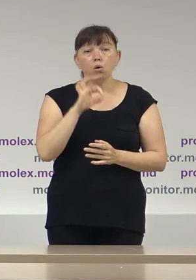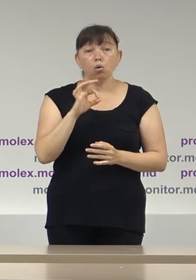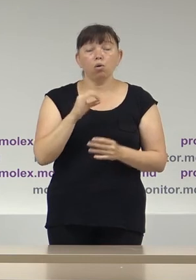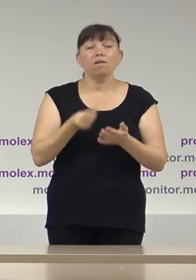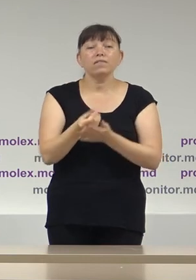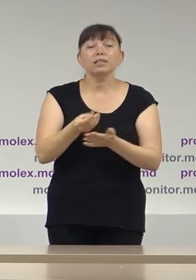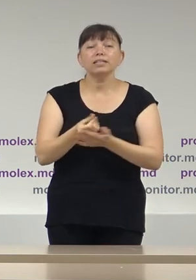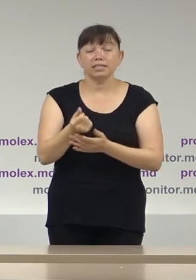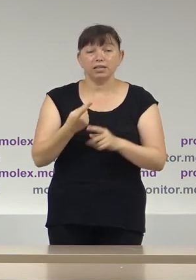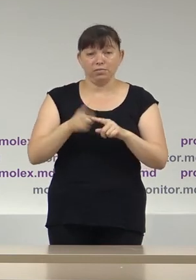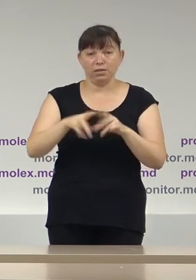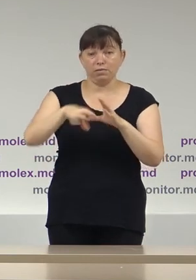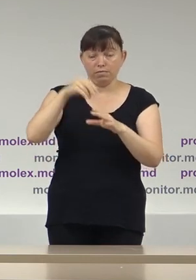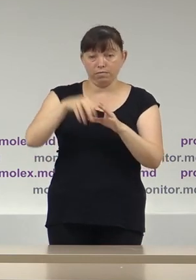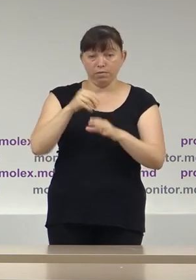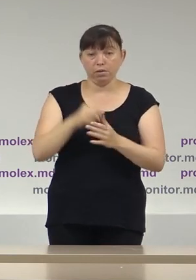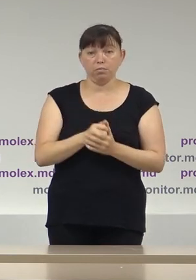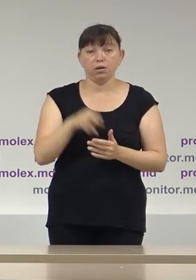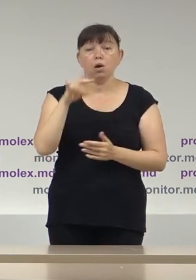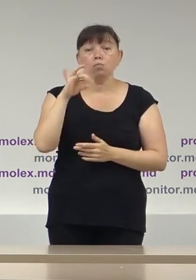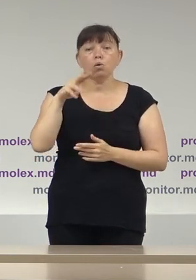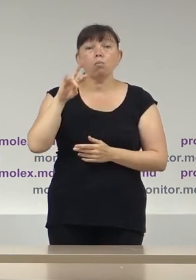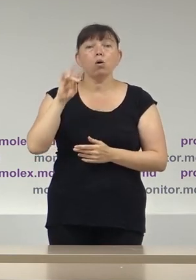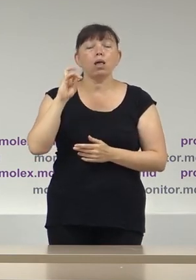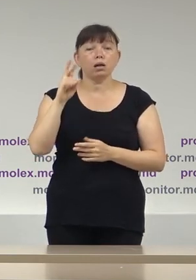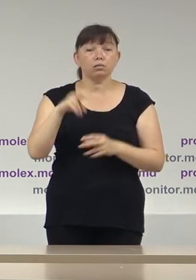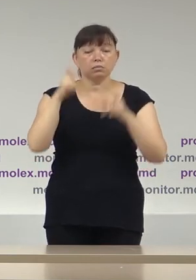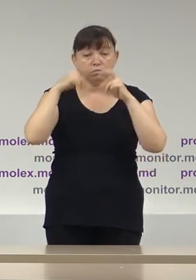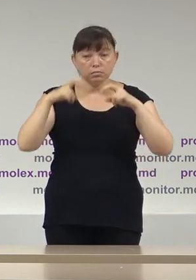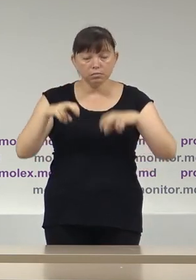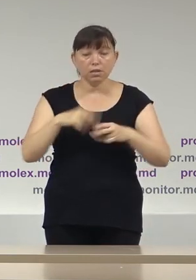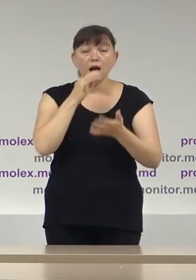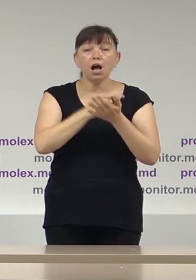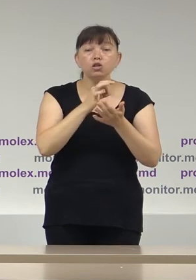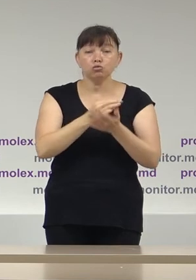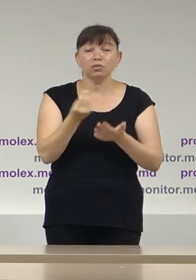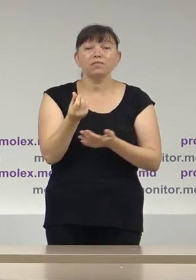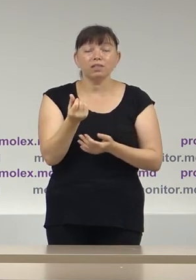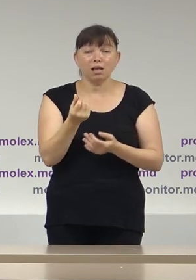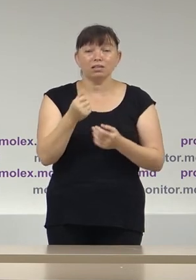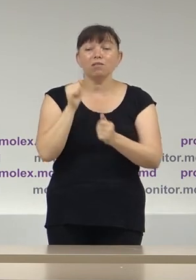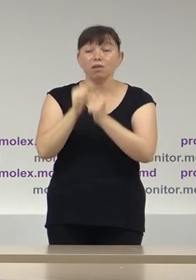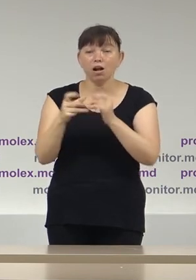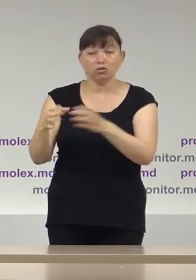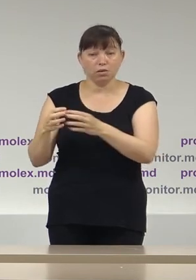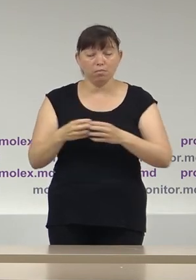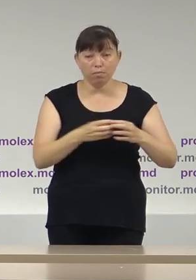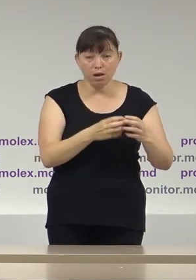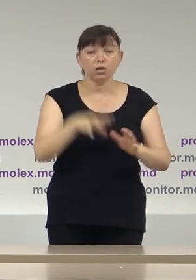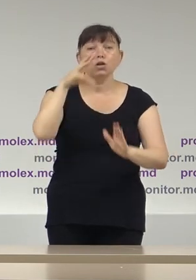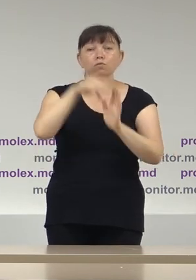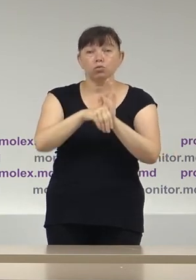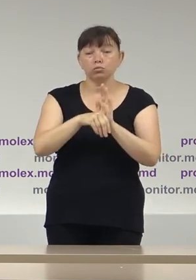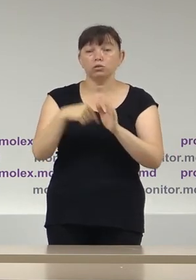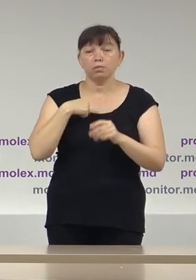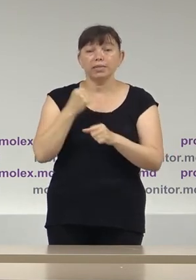during the electoral campaign further on. Regarding the funding of the campaign, Promo-LEX analyzed the financial